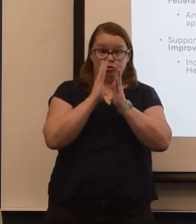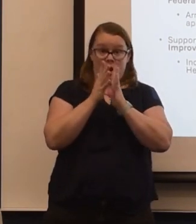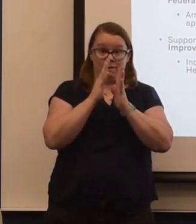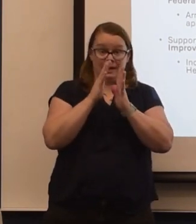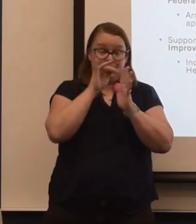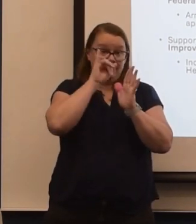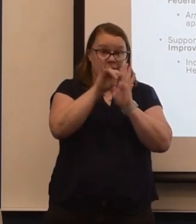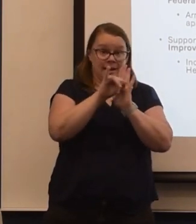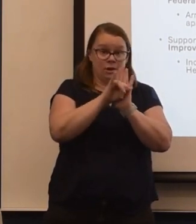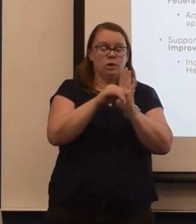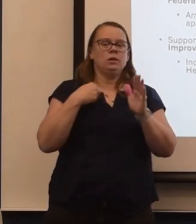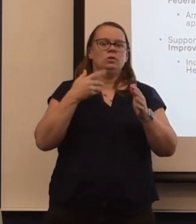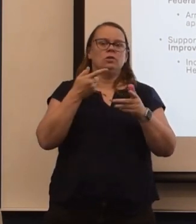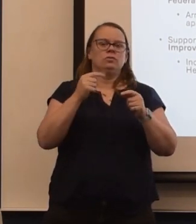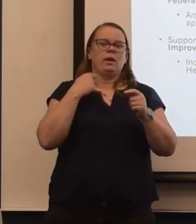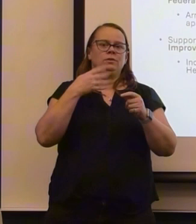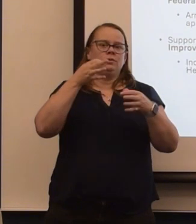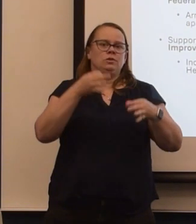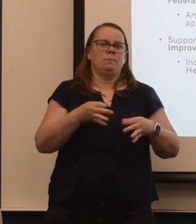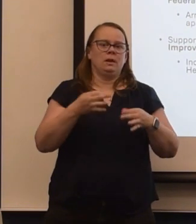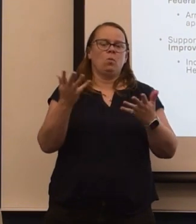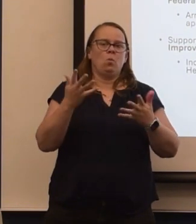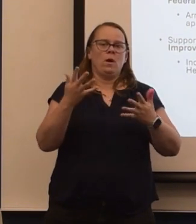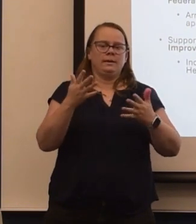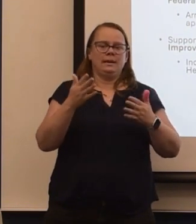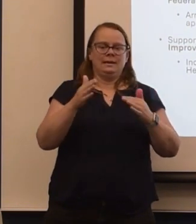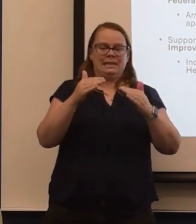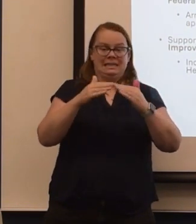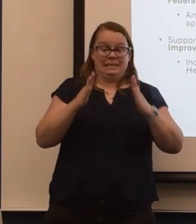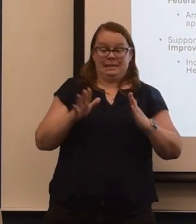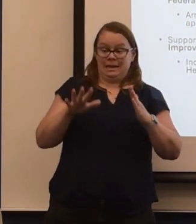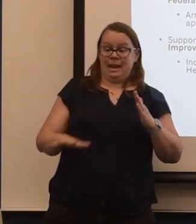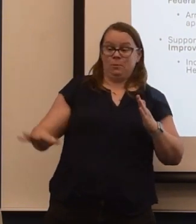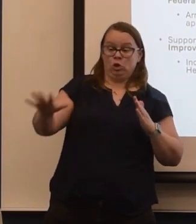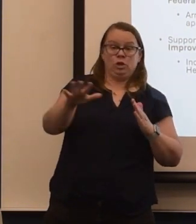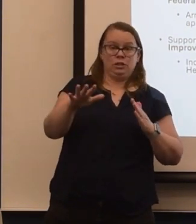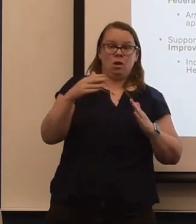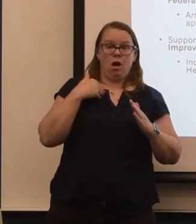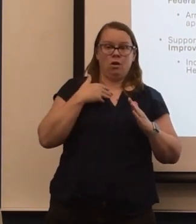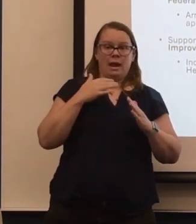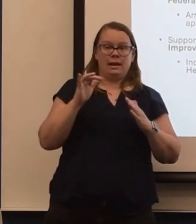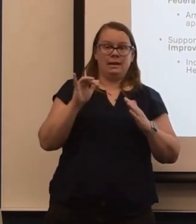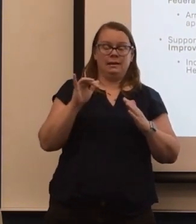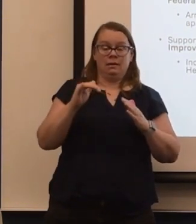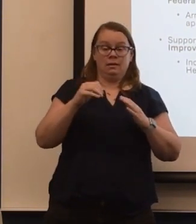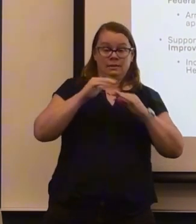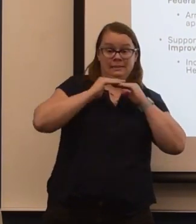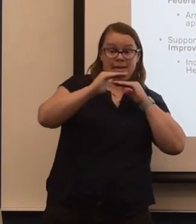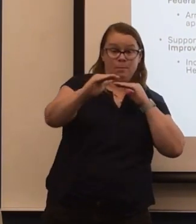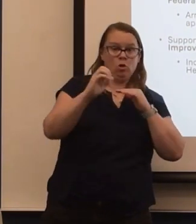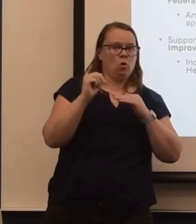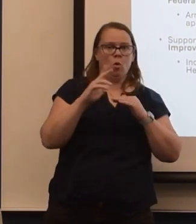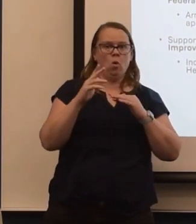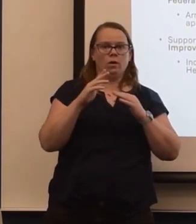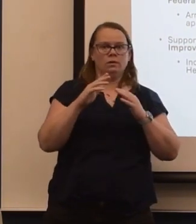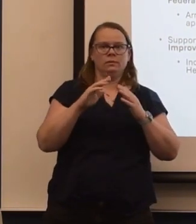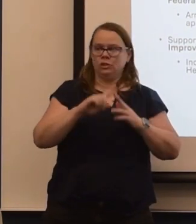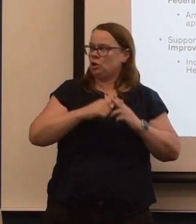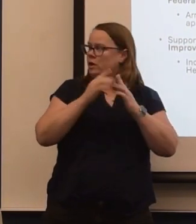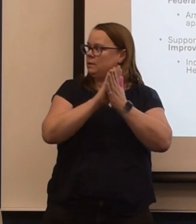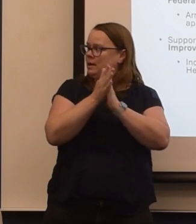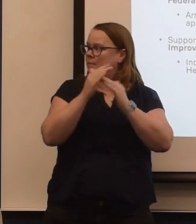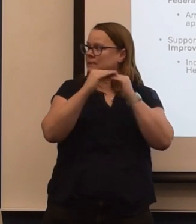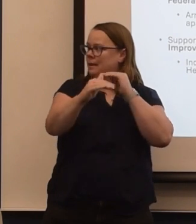basically trying to determine what neighborhoods were already stable versus getting to a state of stability.